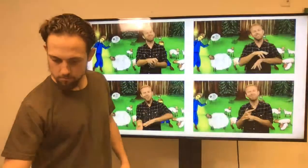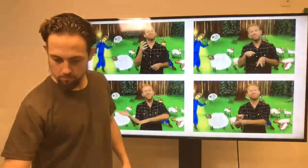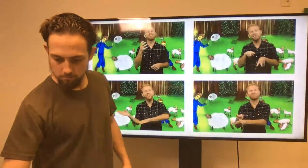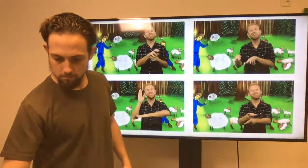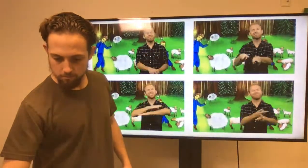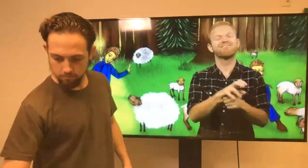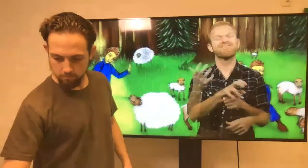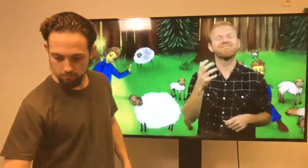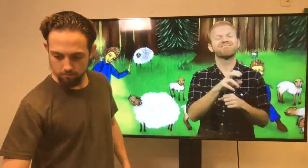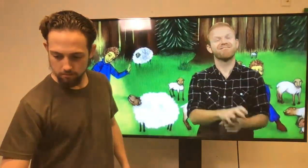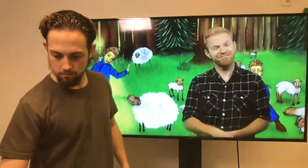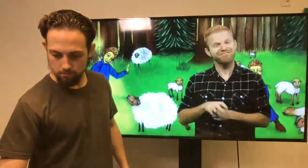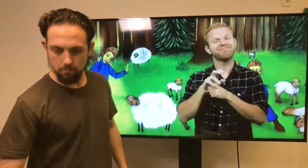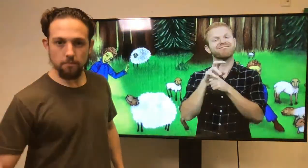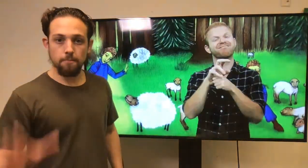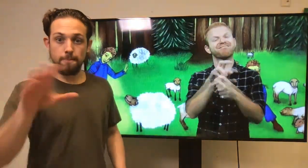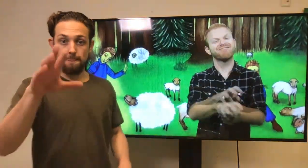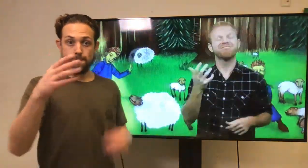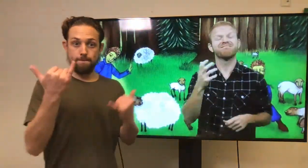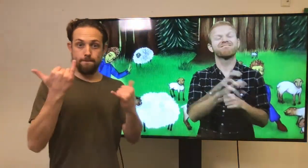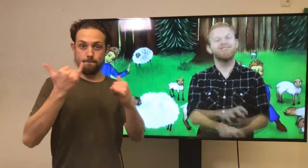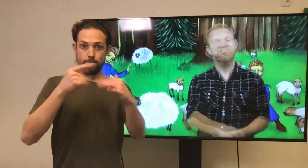And I know the screen is a little bit choppy.